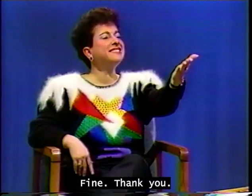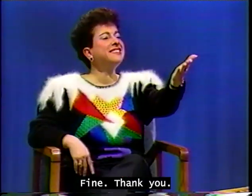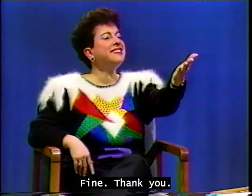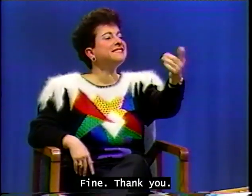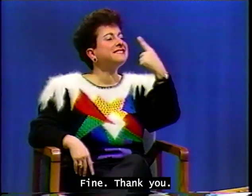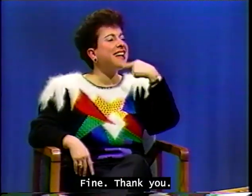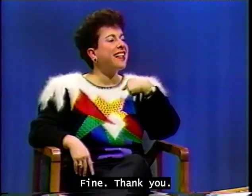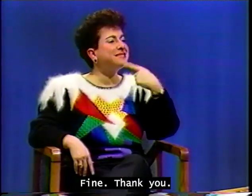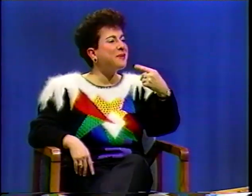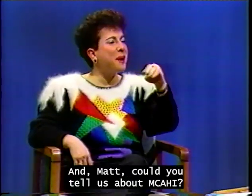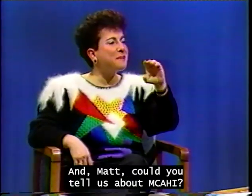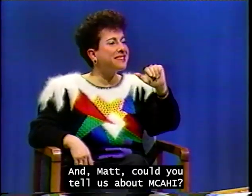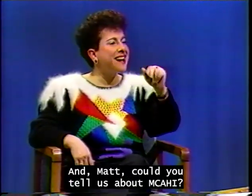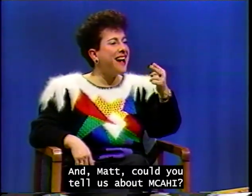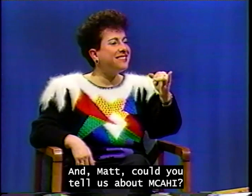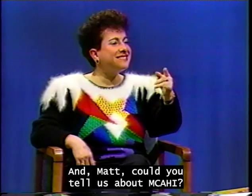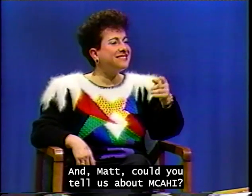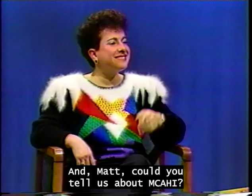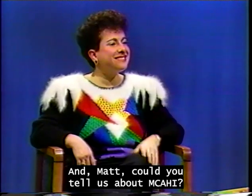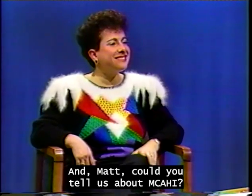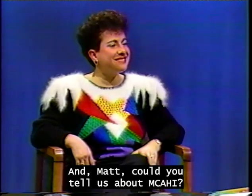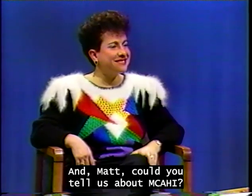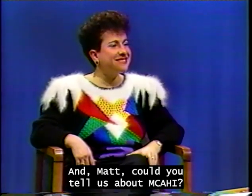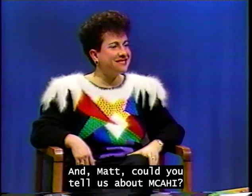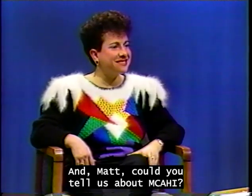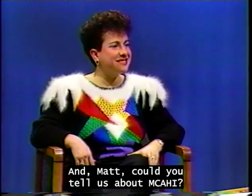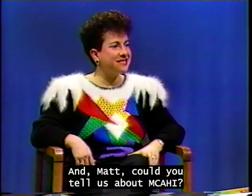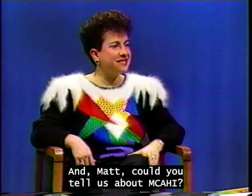Fine, thank you. And Matt, could you tell us about MCI?